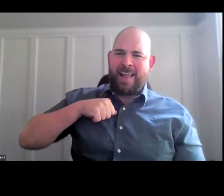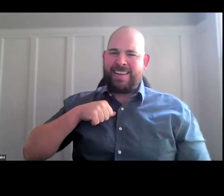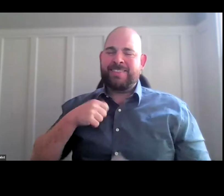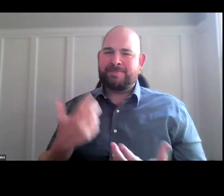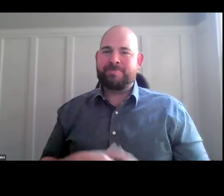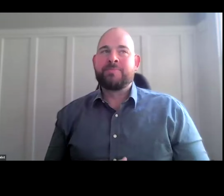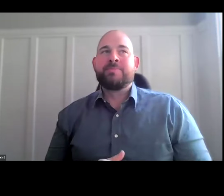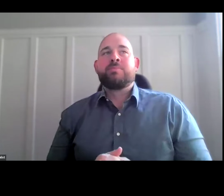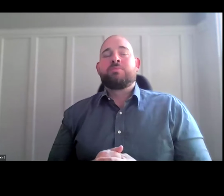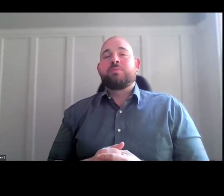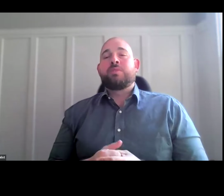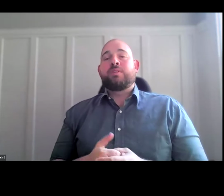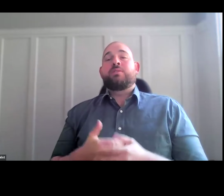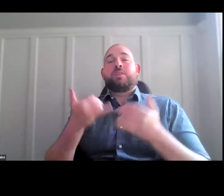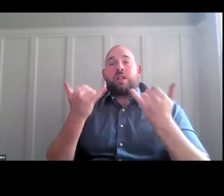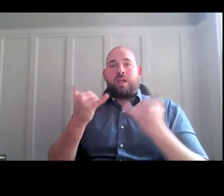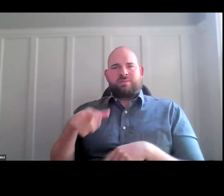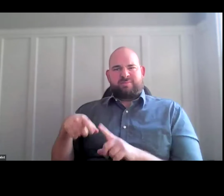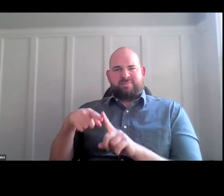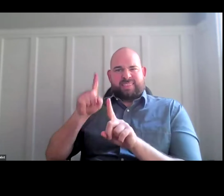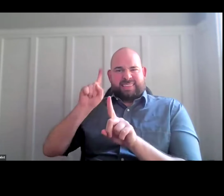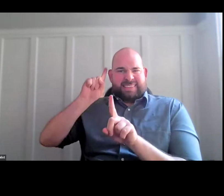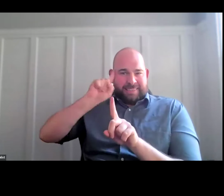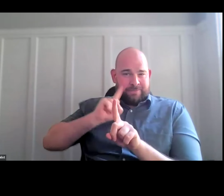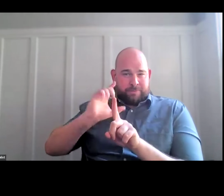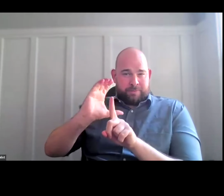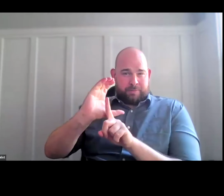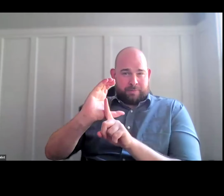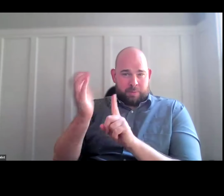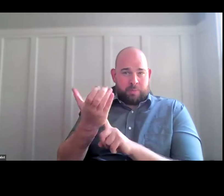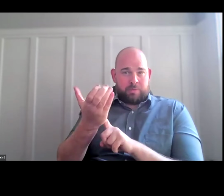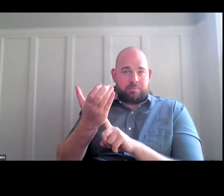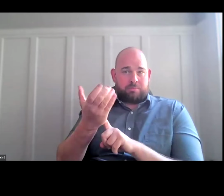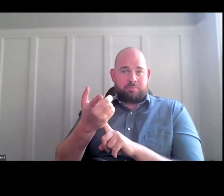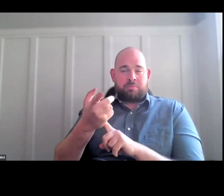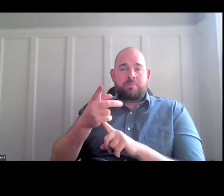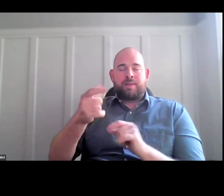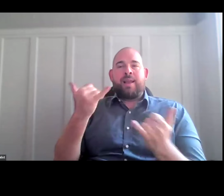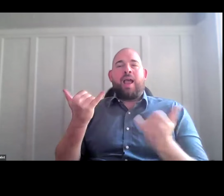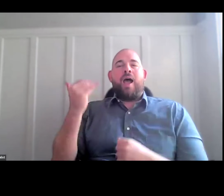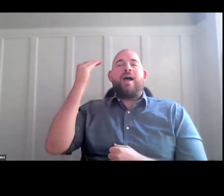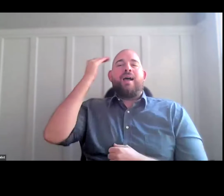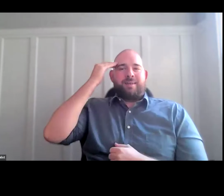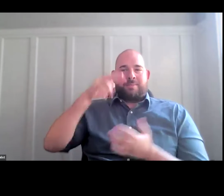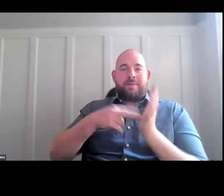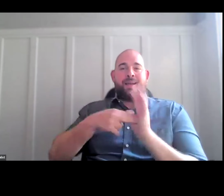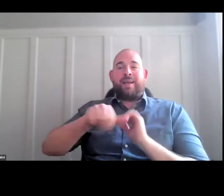They're full of energy and they have a very vocal pride about their culture.